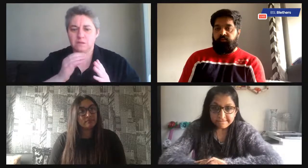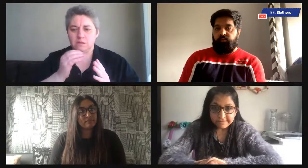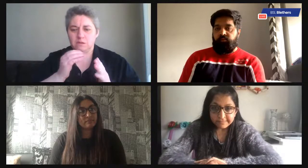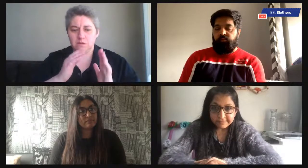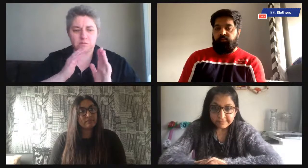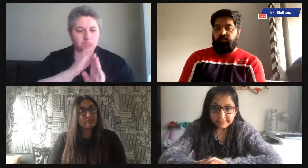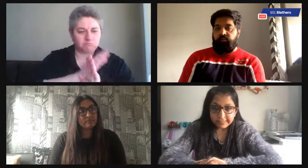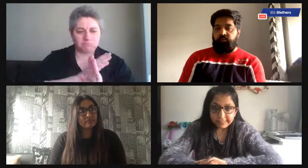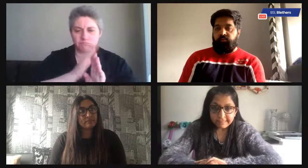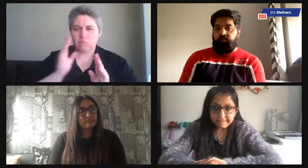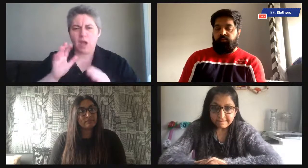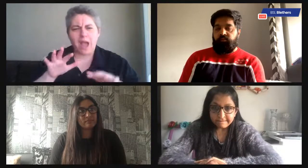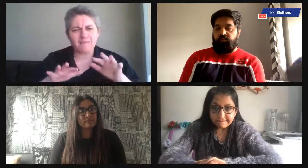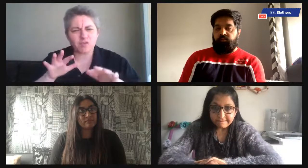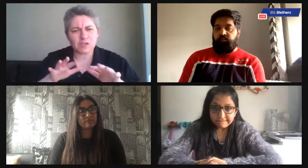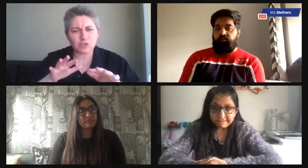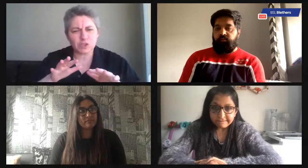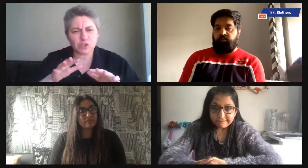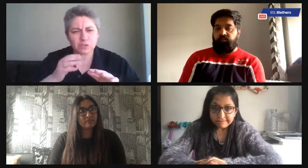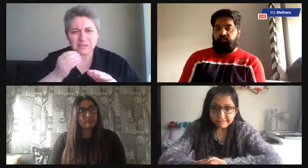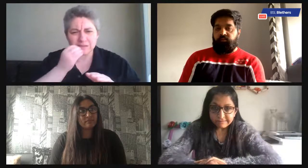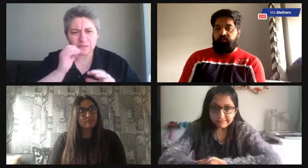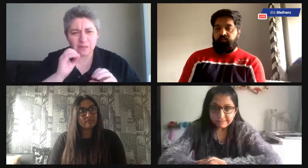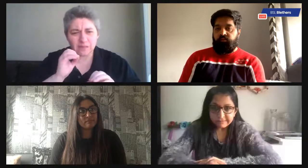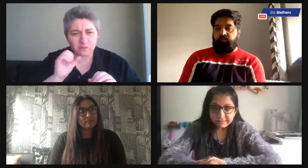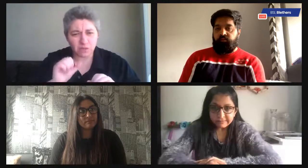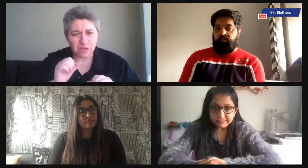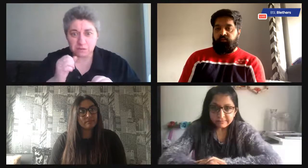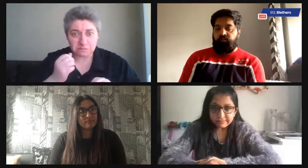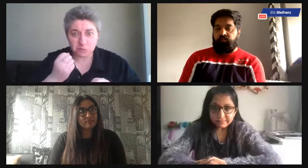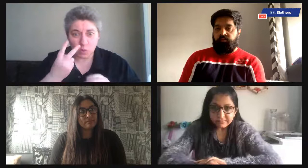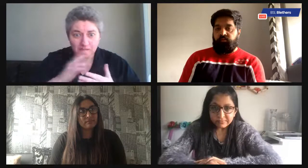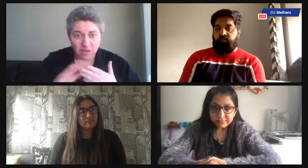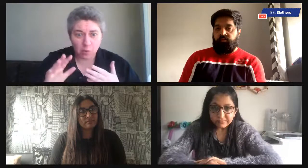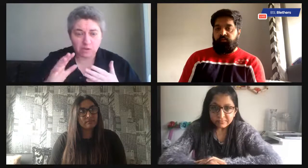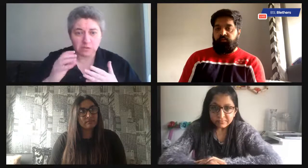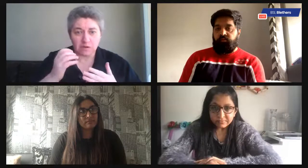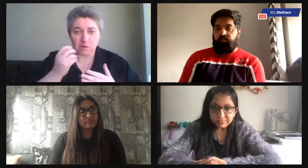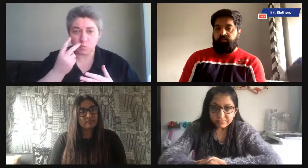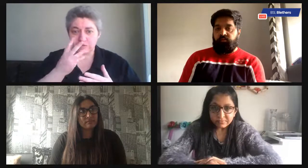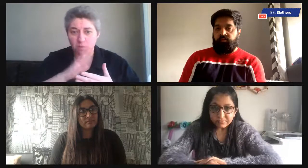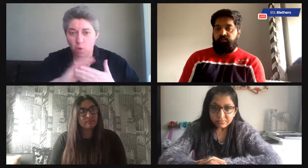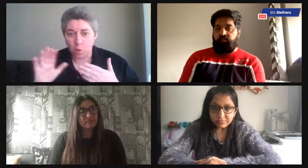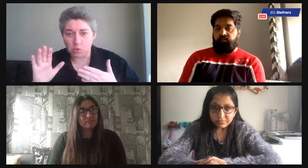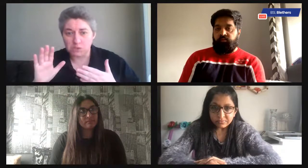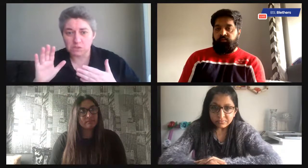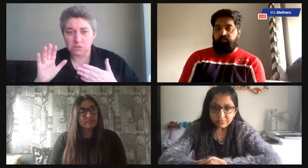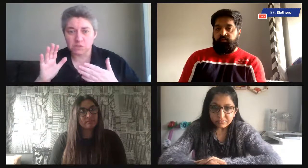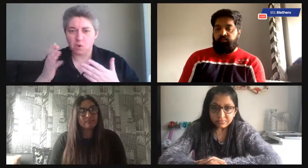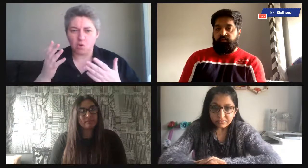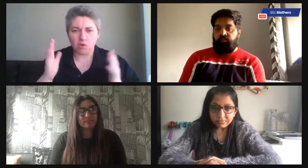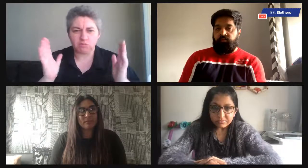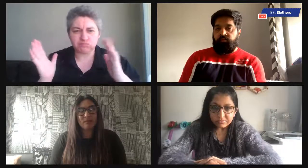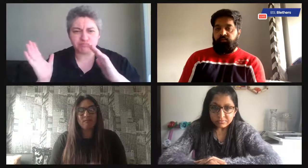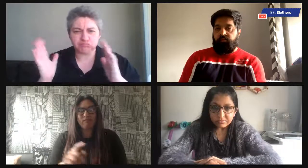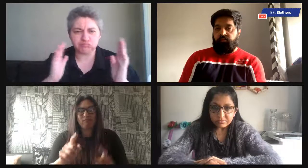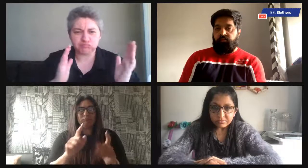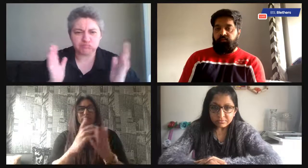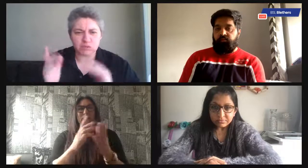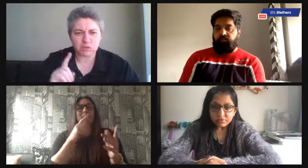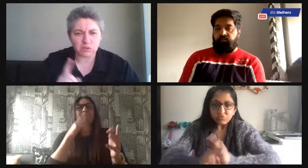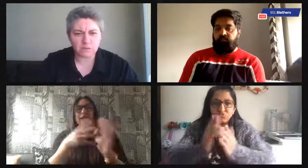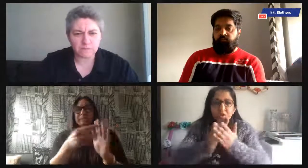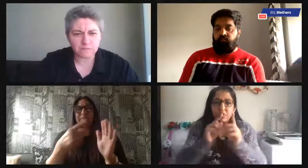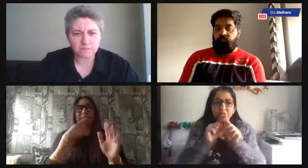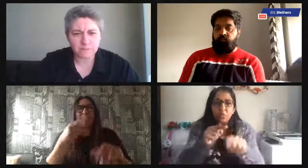Okay, so just to make sure I get this right, what's the do you don't eat for average of 12